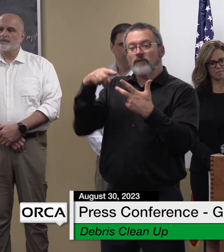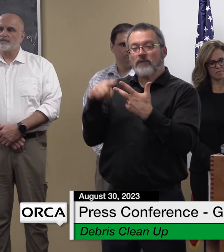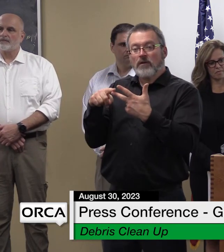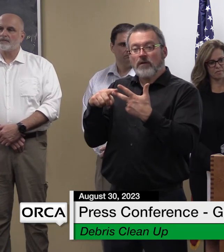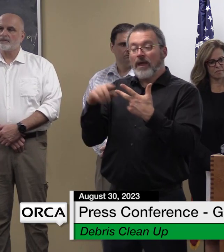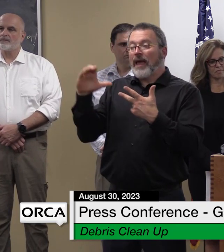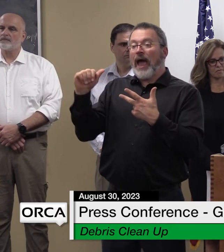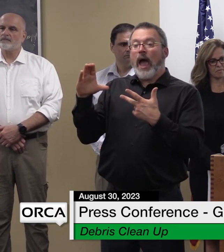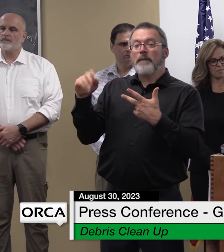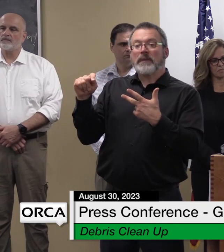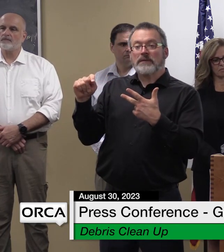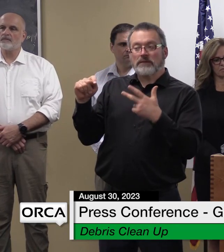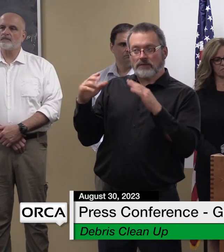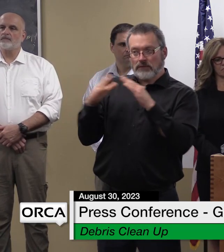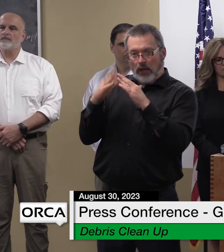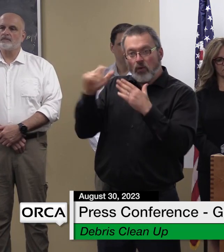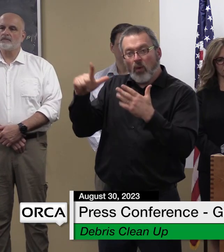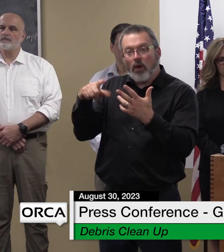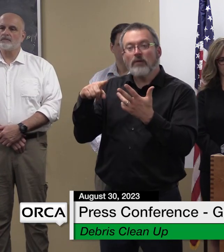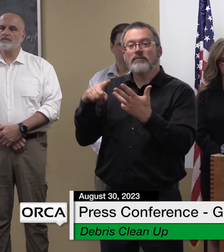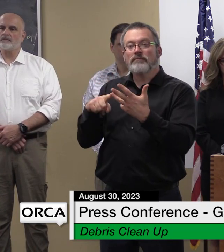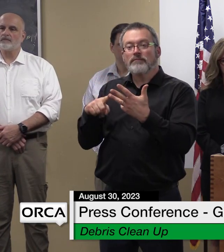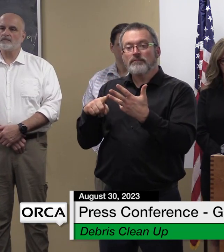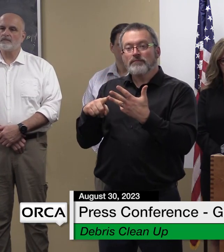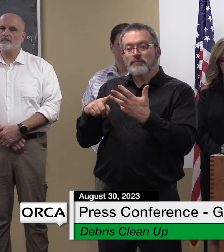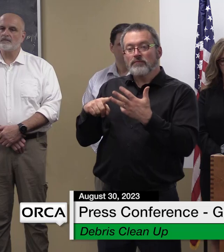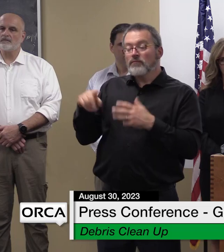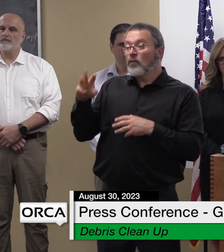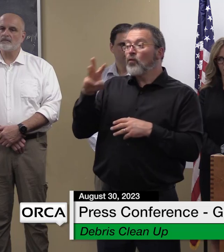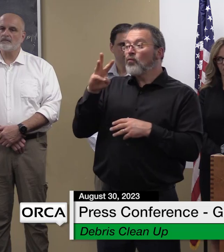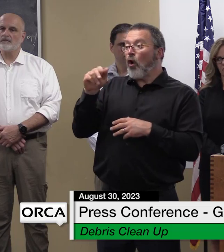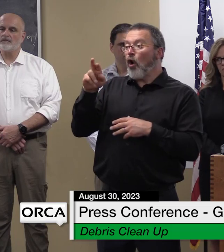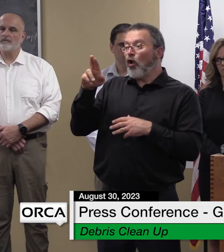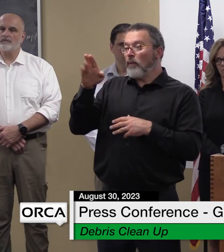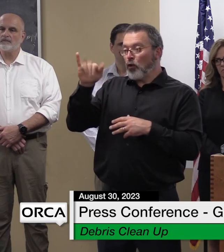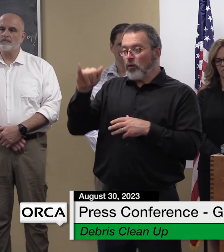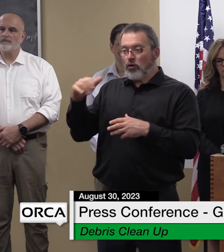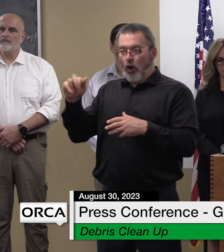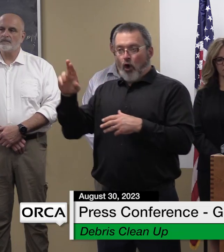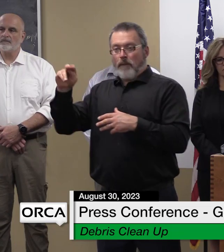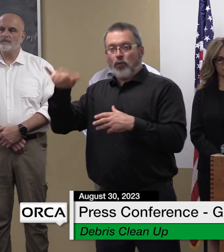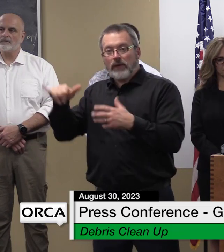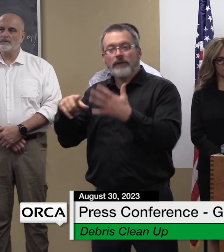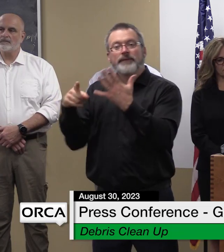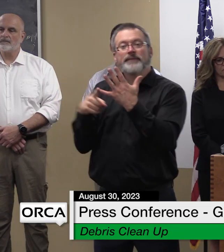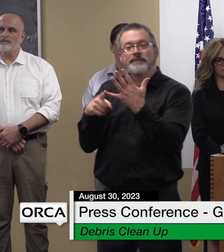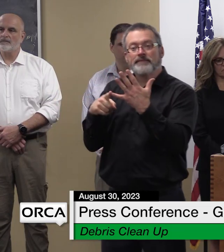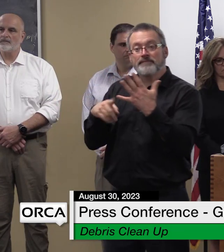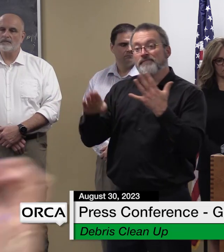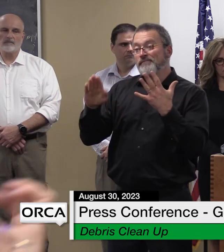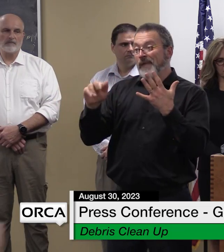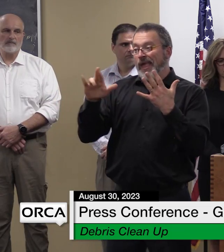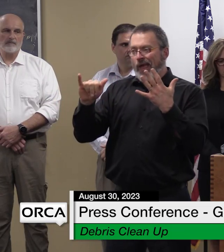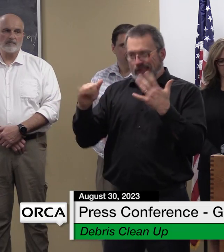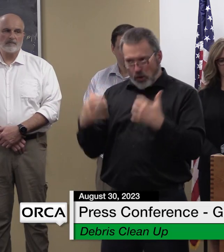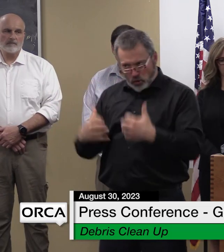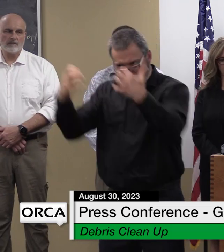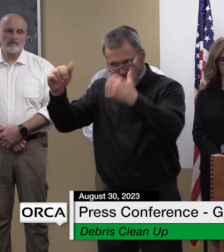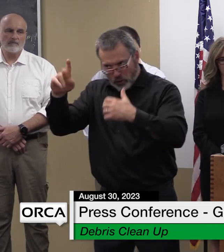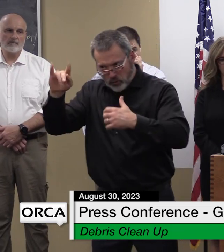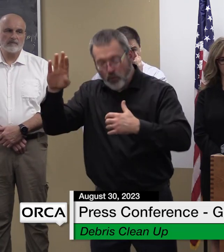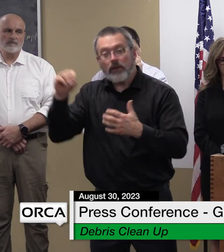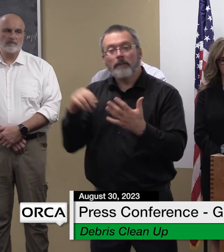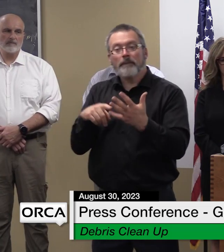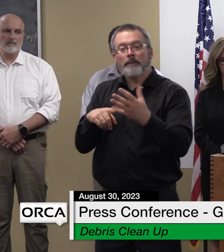Hall, one at the Armory in Waterbury, one at the Barry Auditorium, one at the Asa Bloomer Building in